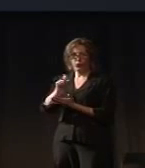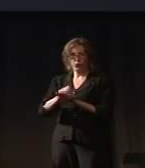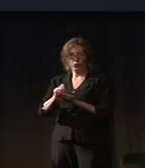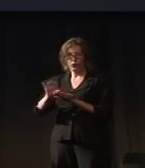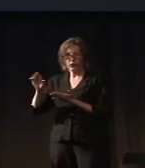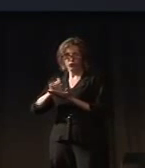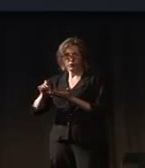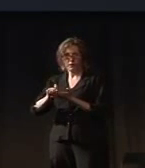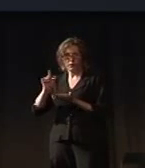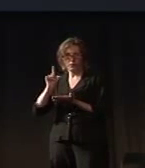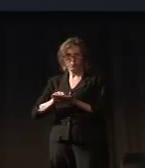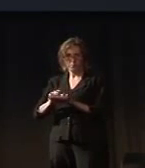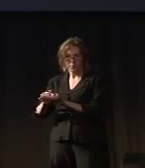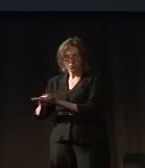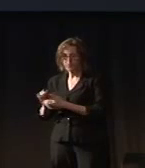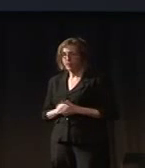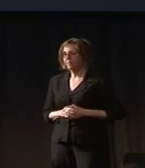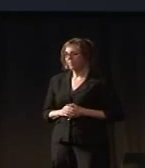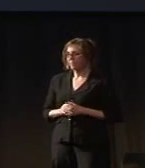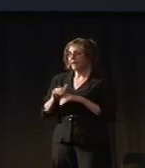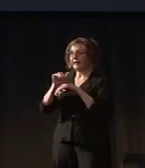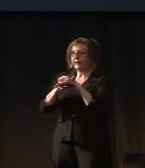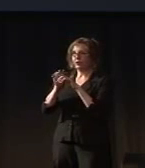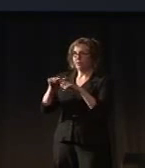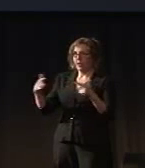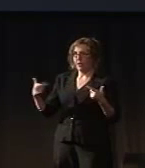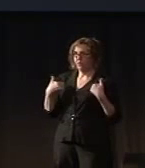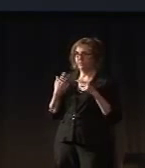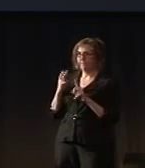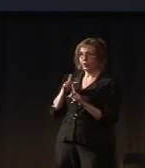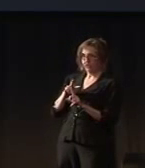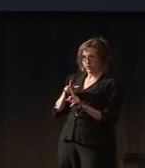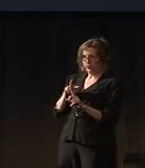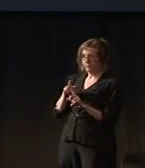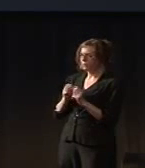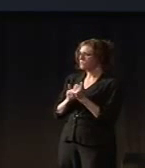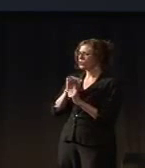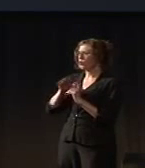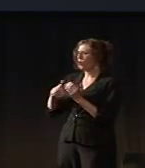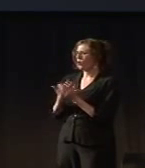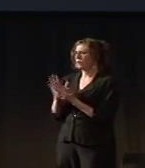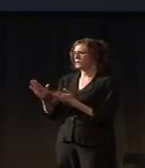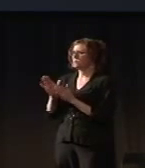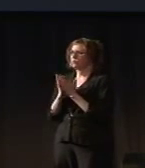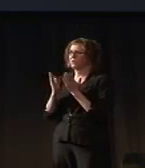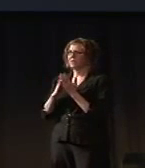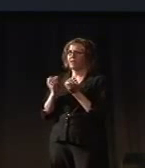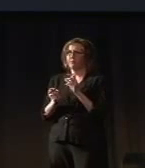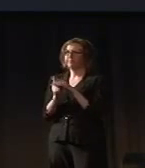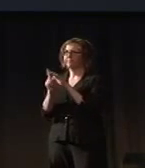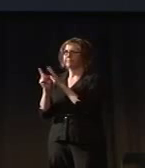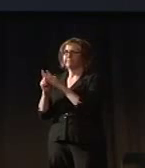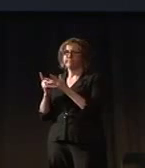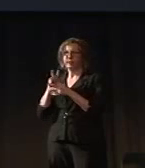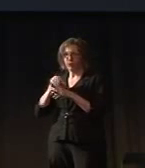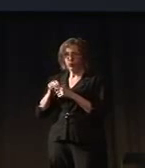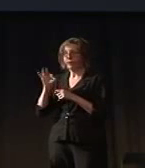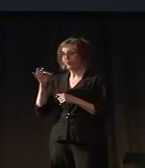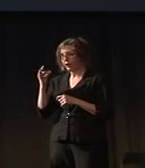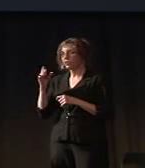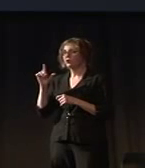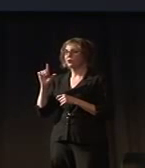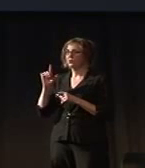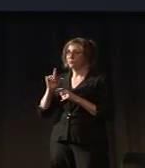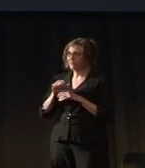the English language editions. Nearly all of his books has appeared in multiple languages, including French and English, but well beyond,